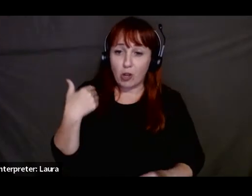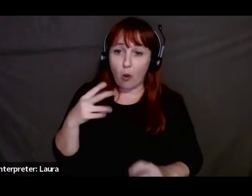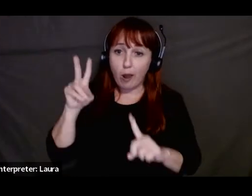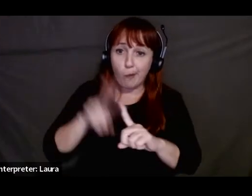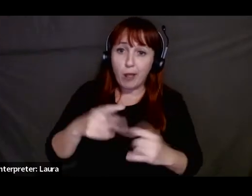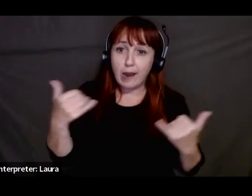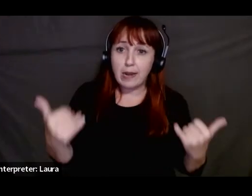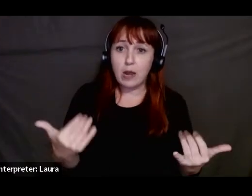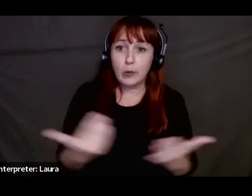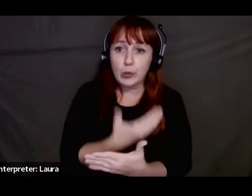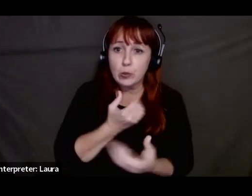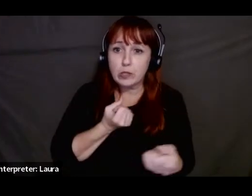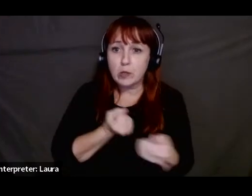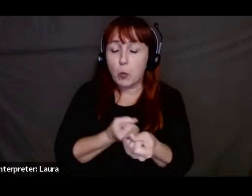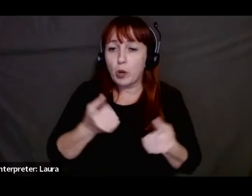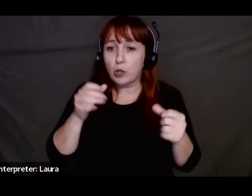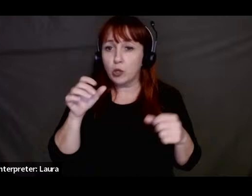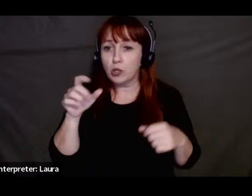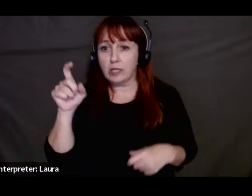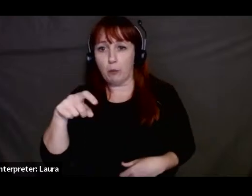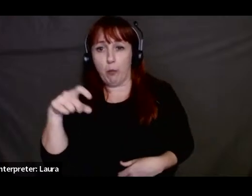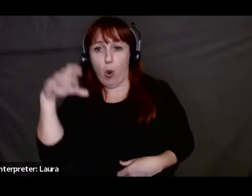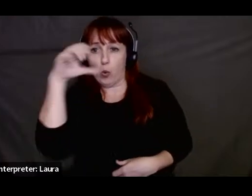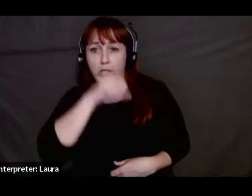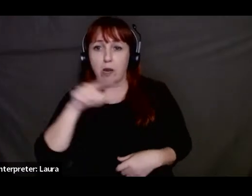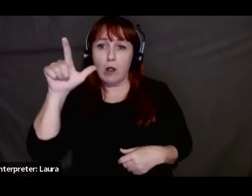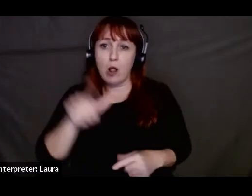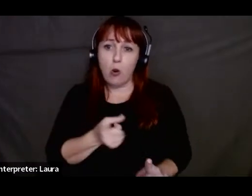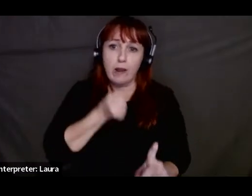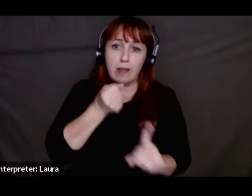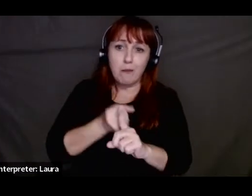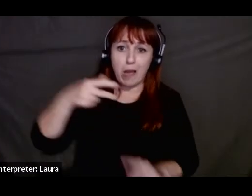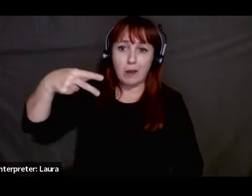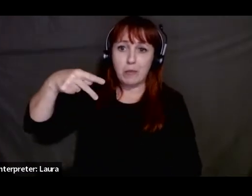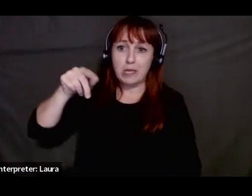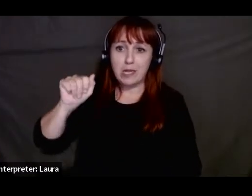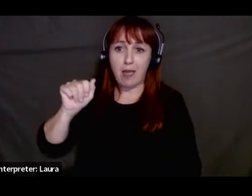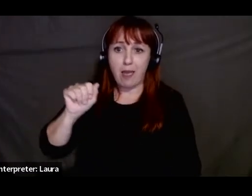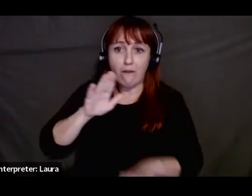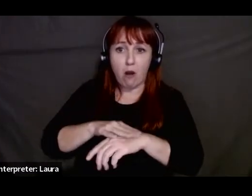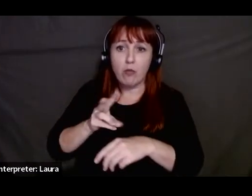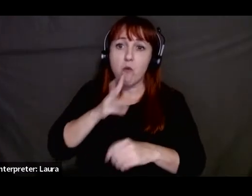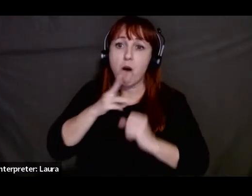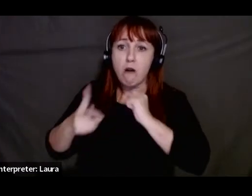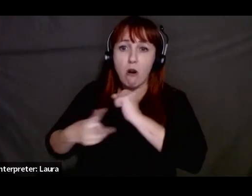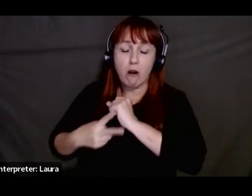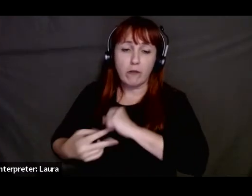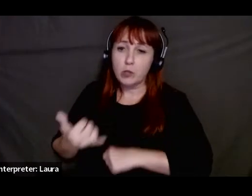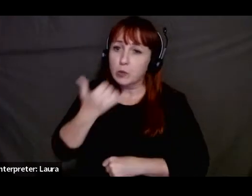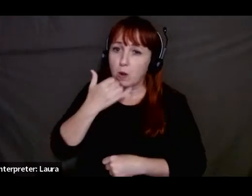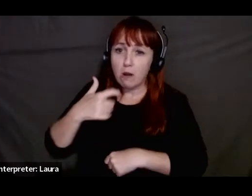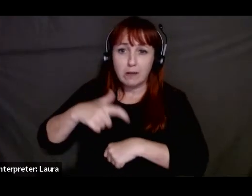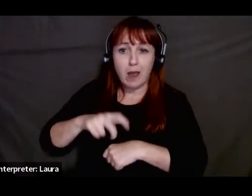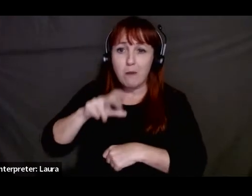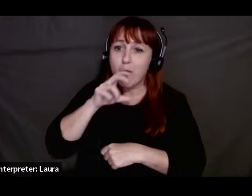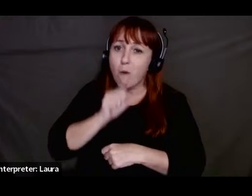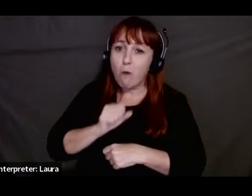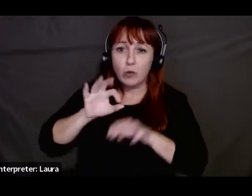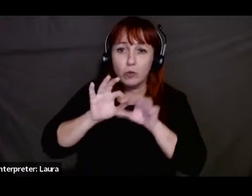to support the supposed low impact PTA has on these aquifers. A new